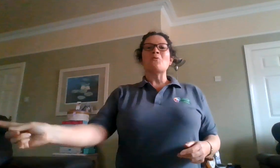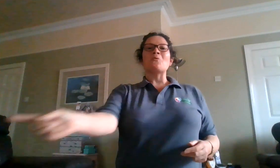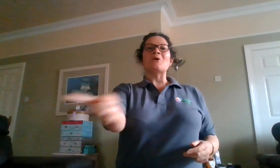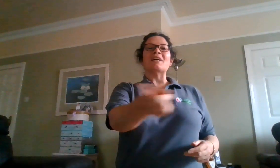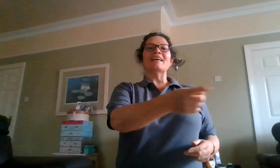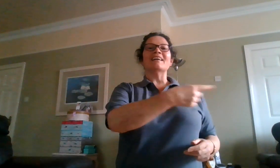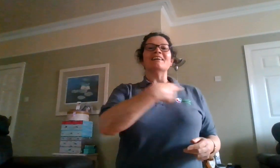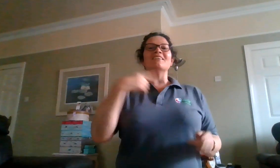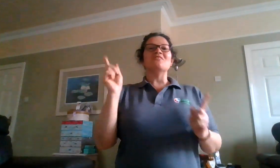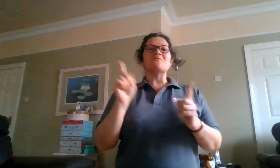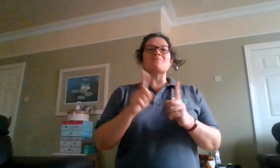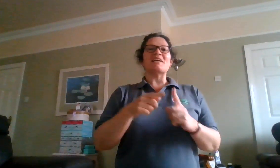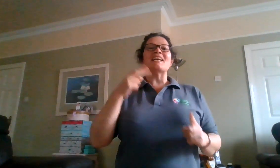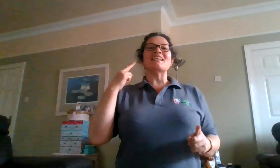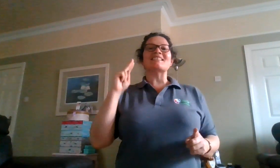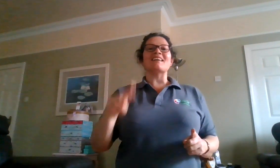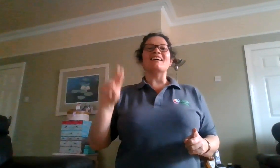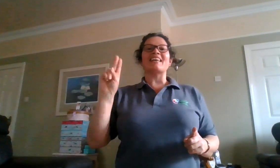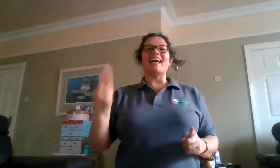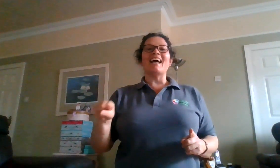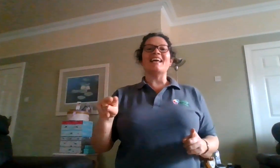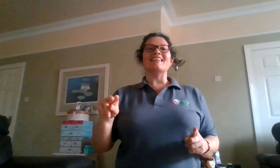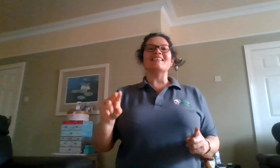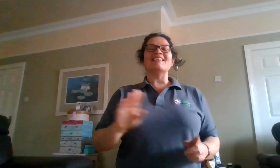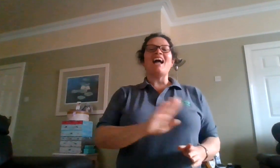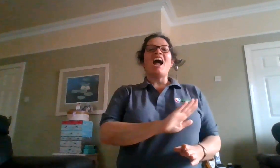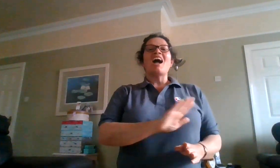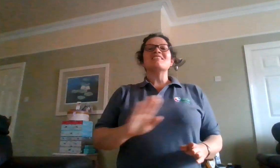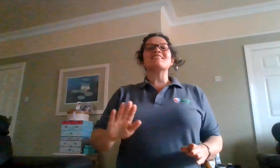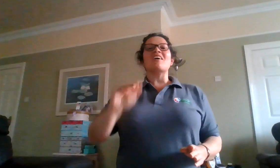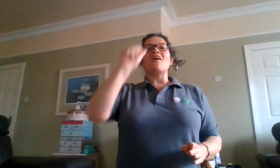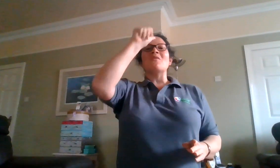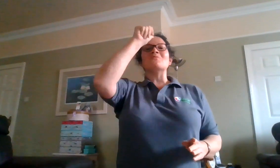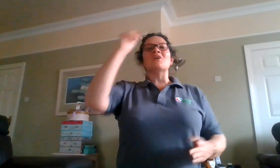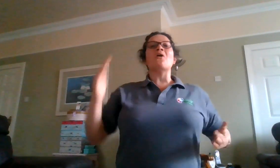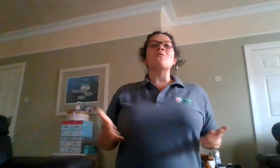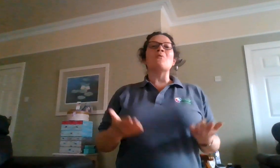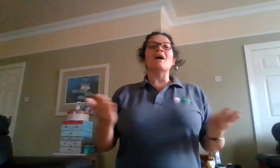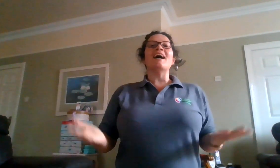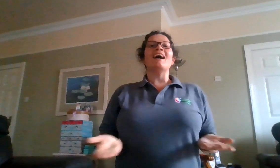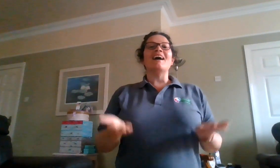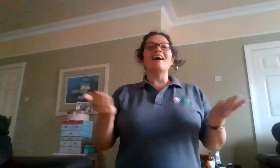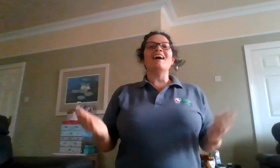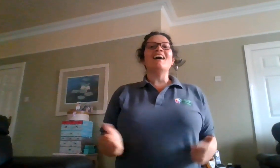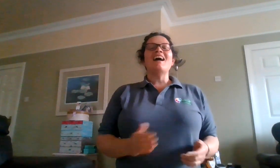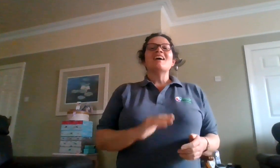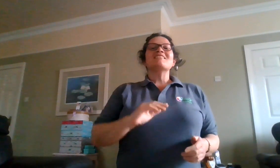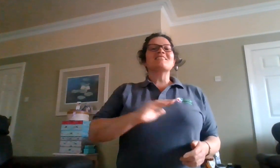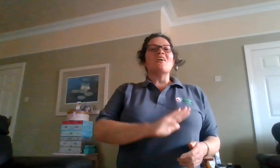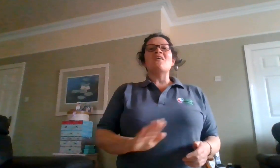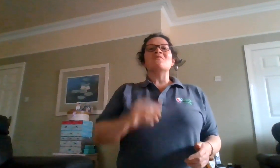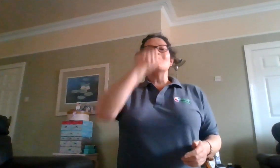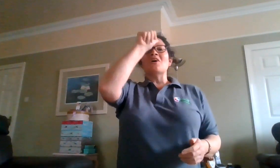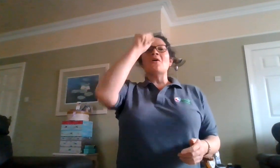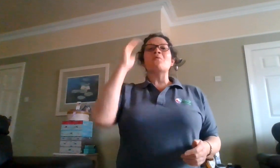We'll meet again, don't know where, don't know